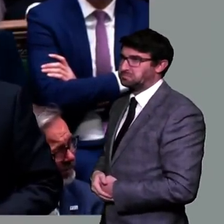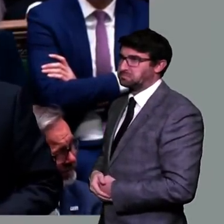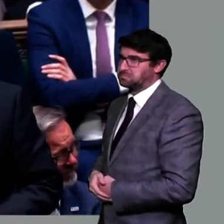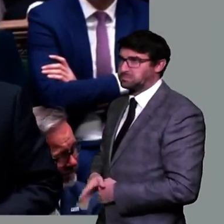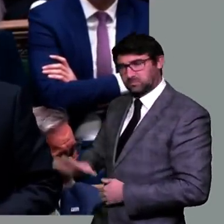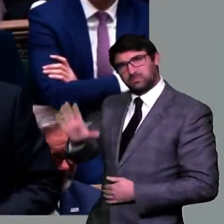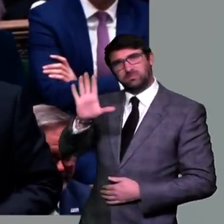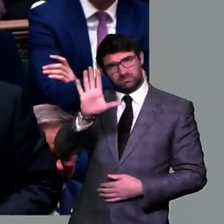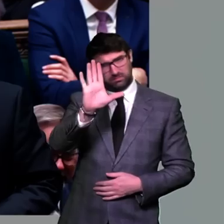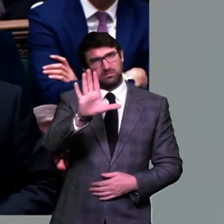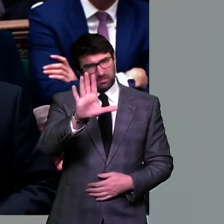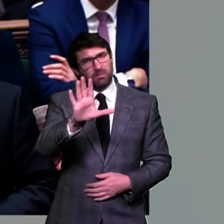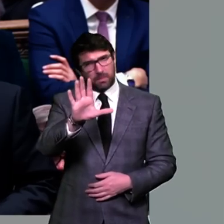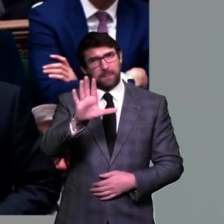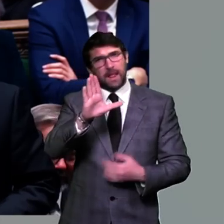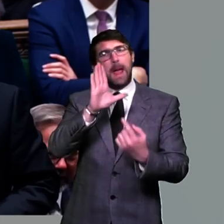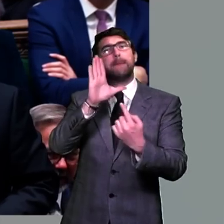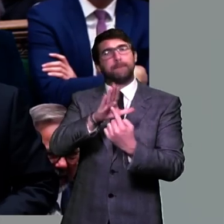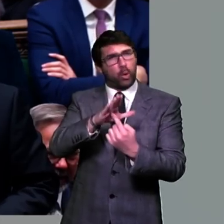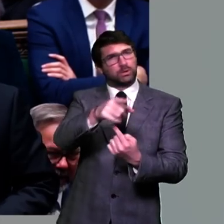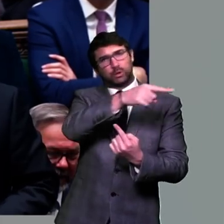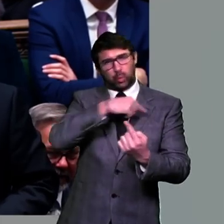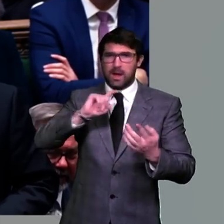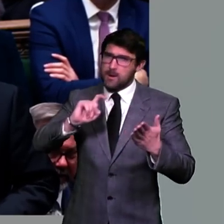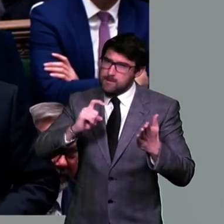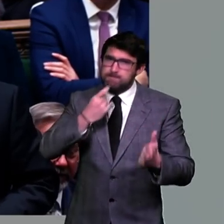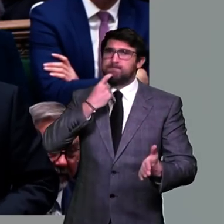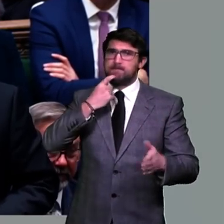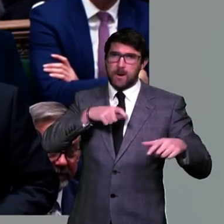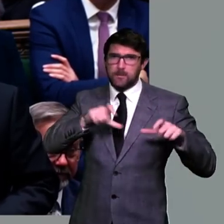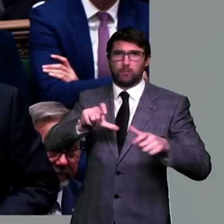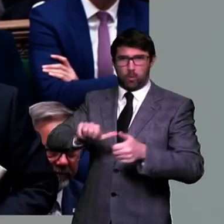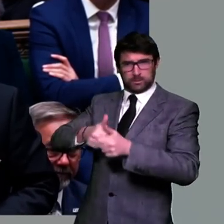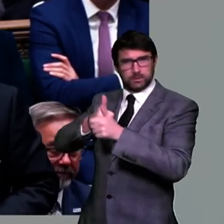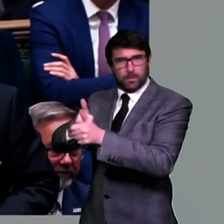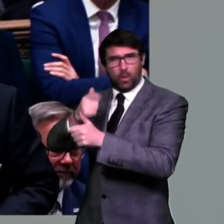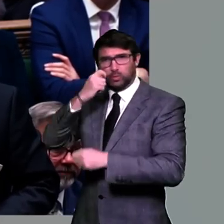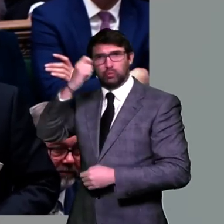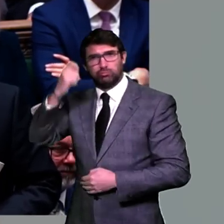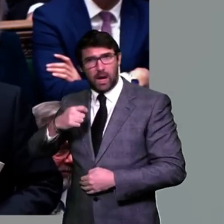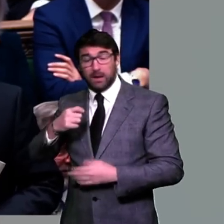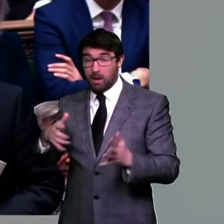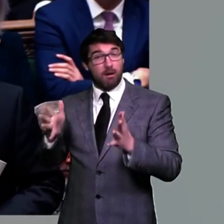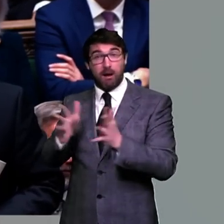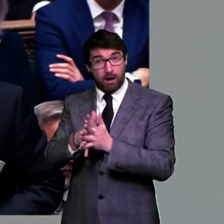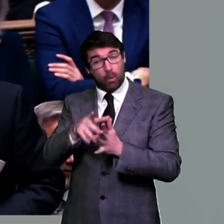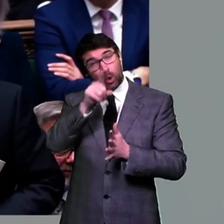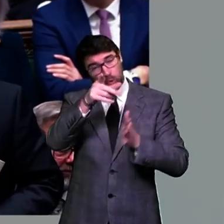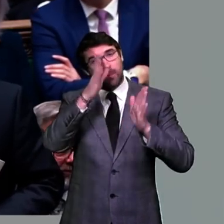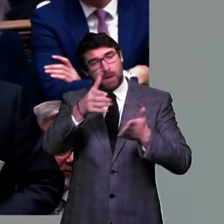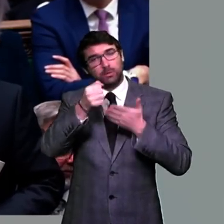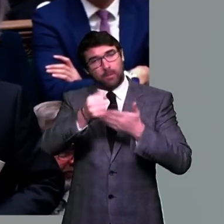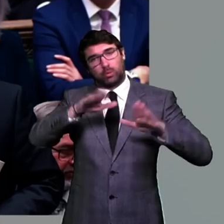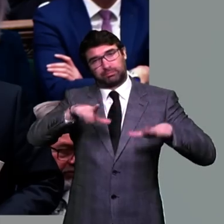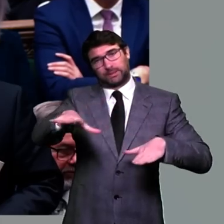where resolve in support of Ukraine needs to be steeled, will she make sure that she commits from the dispatch box that